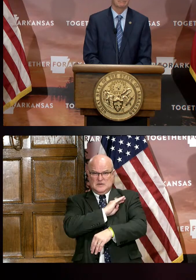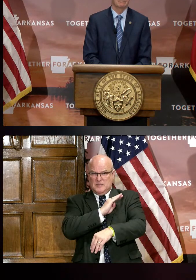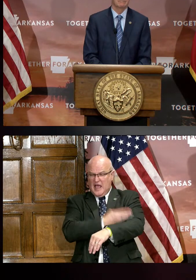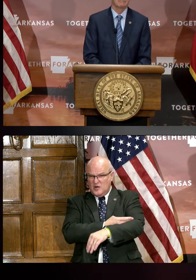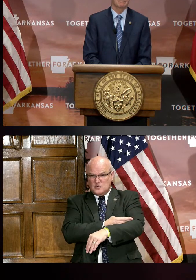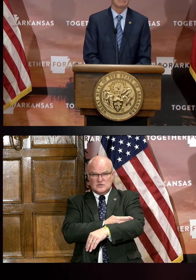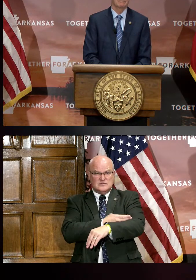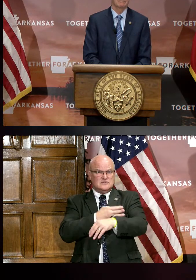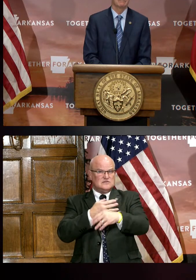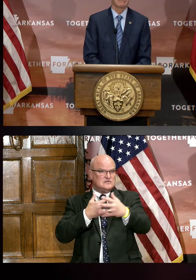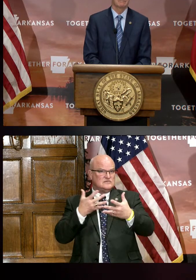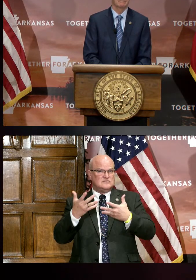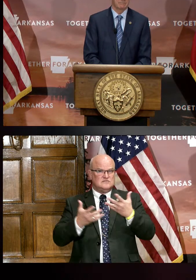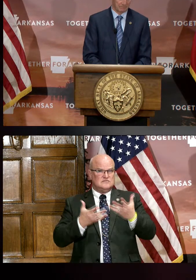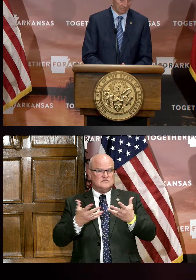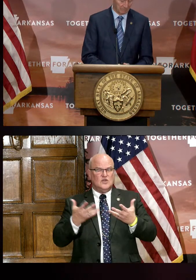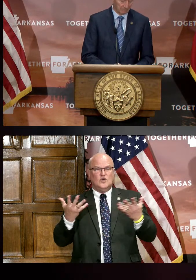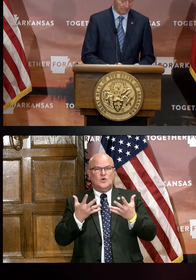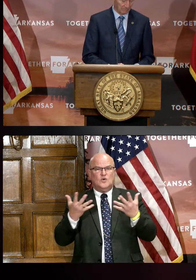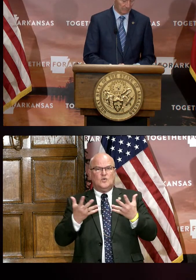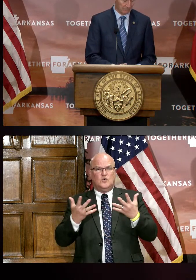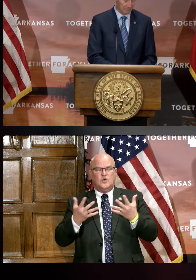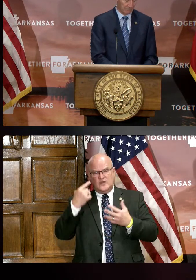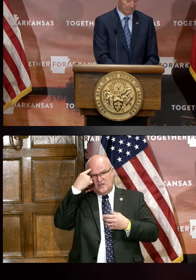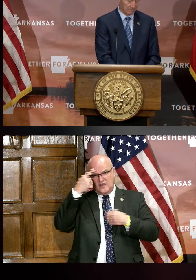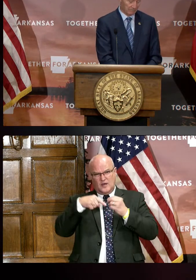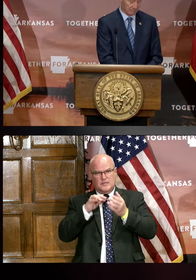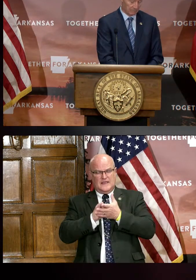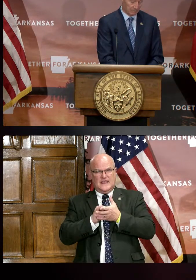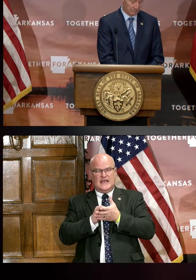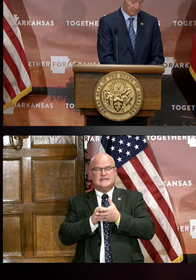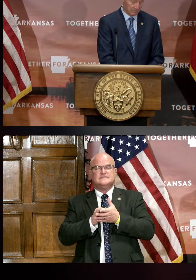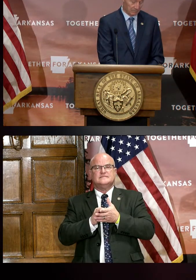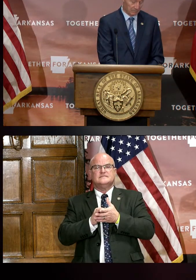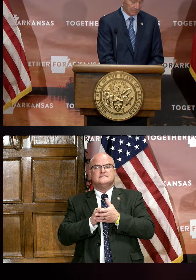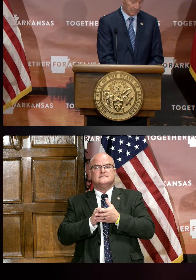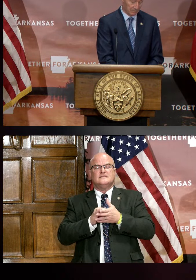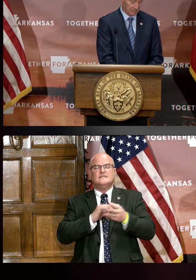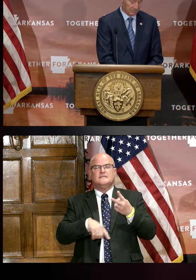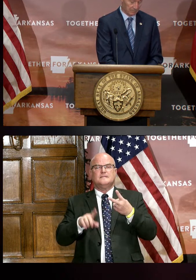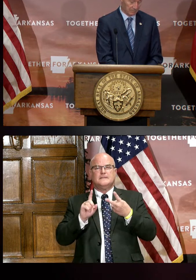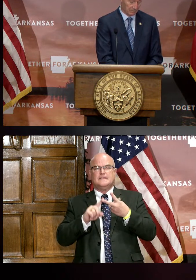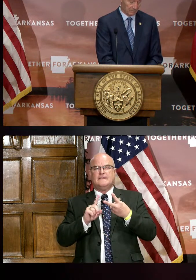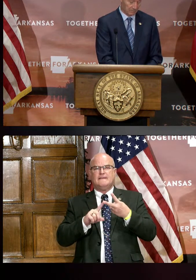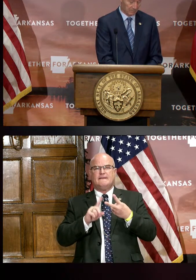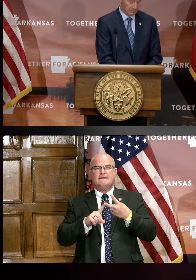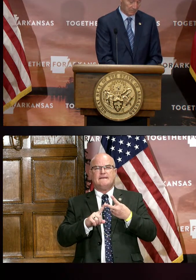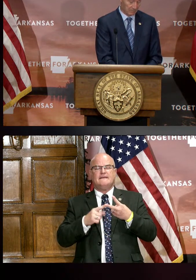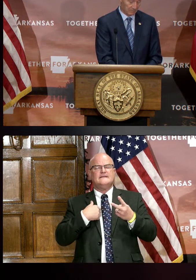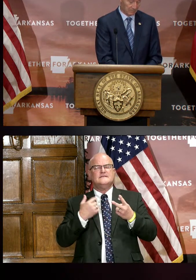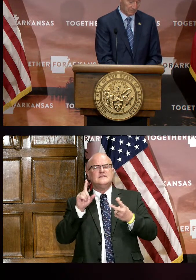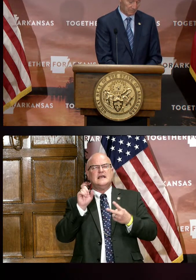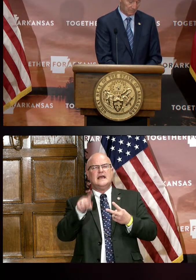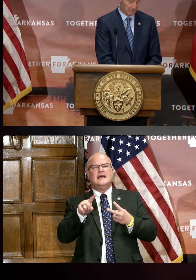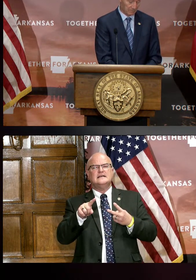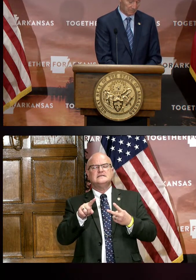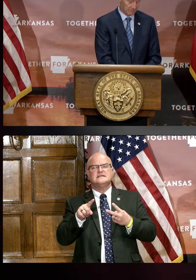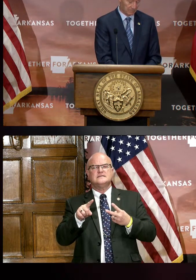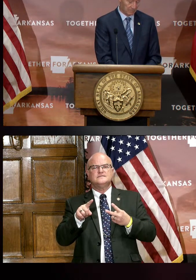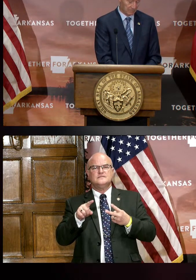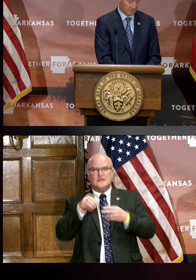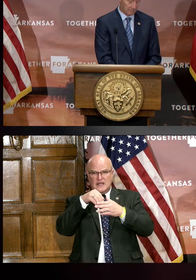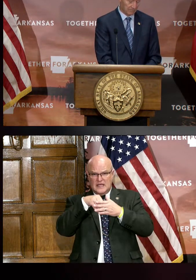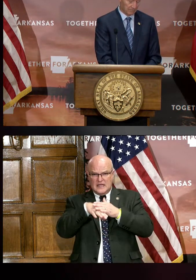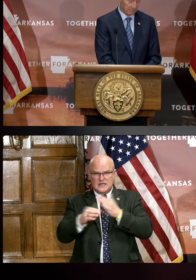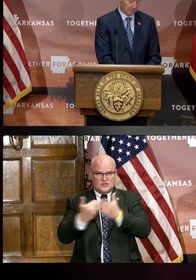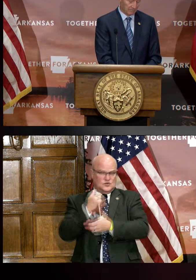powers? Kind of want to see what your thoughts were heading into the session on that. And also wanted to ask about heading into